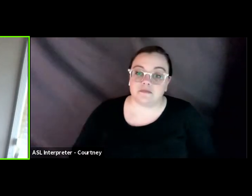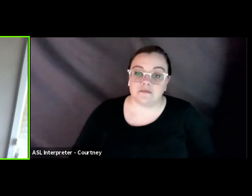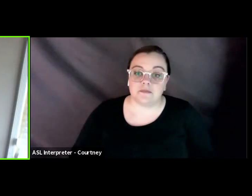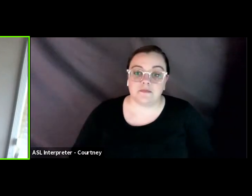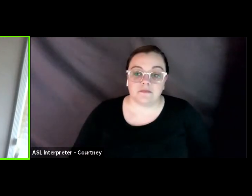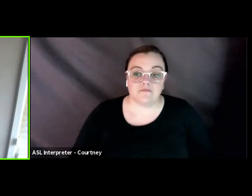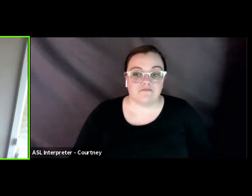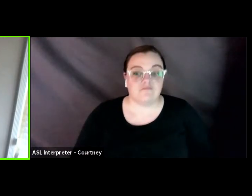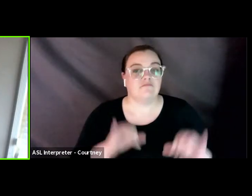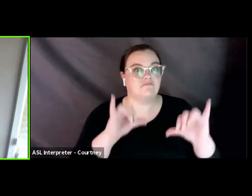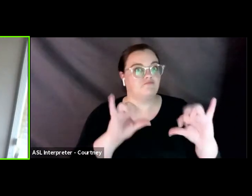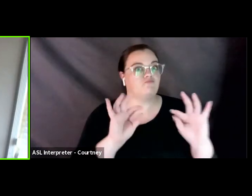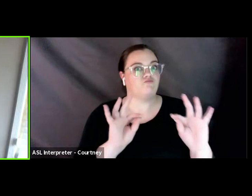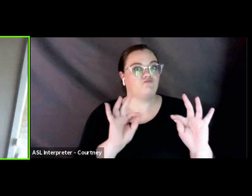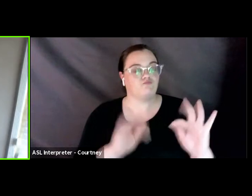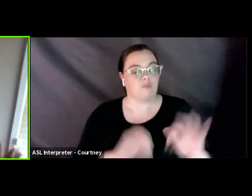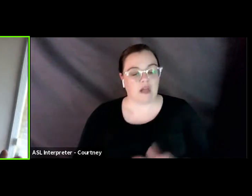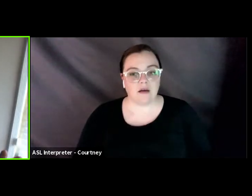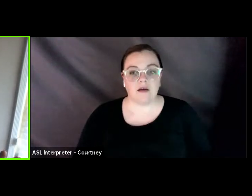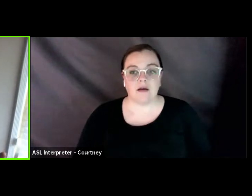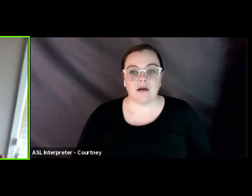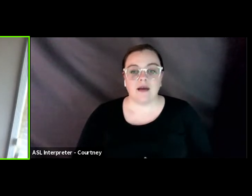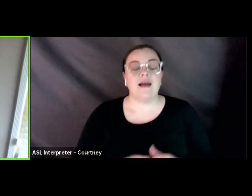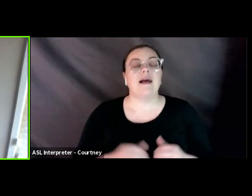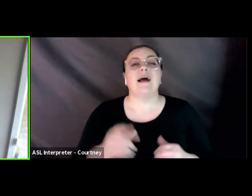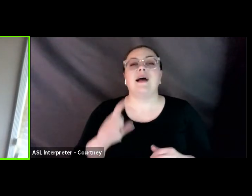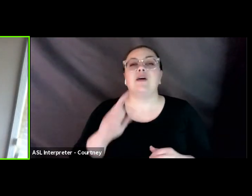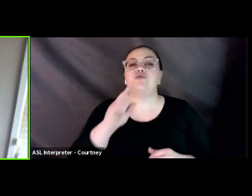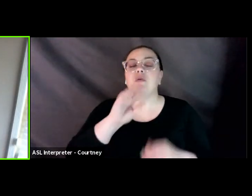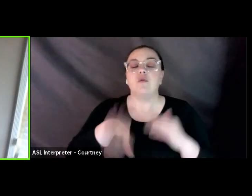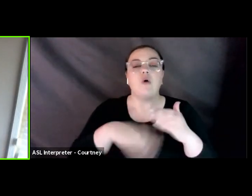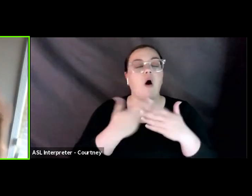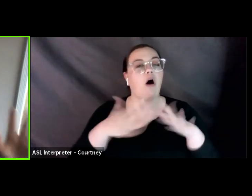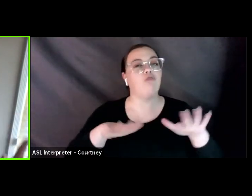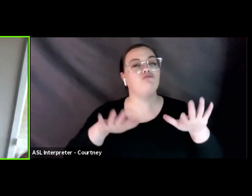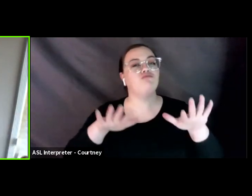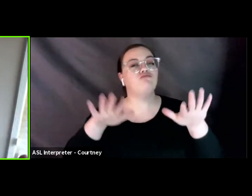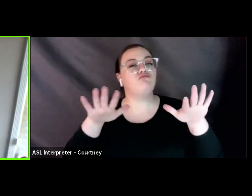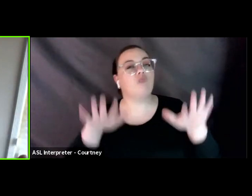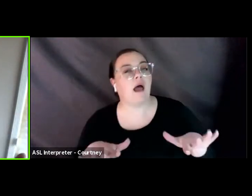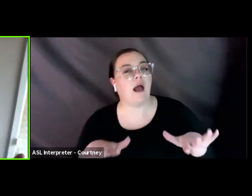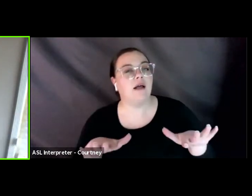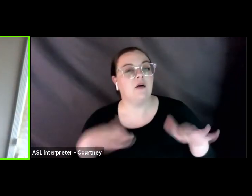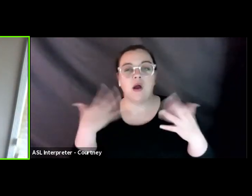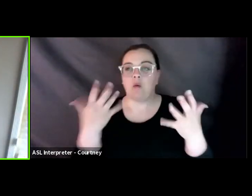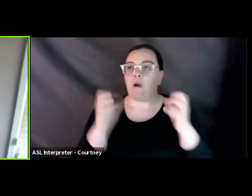Right. So it's all very relaxed. We're always looking for the most